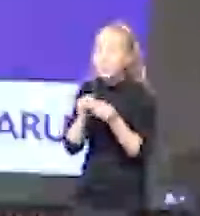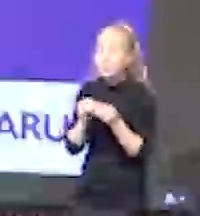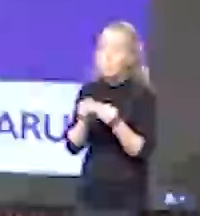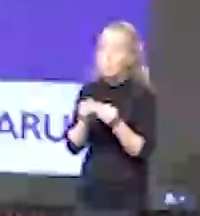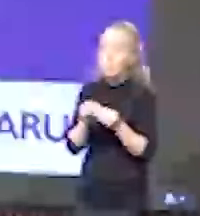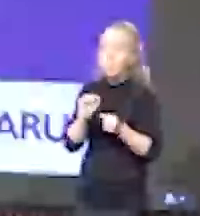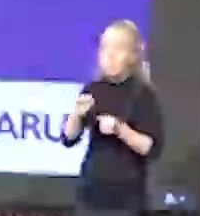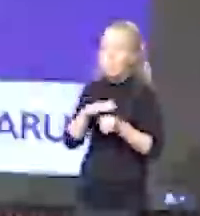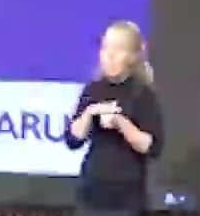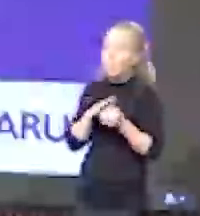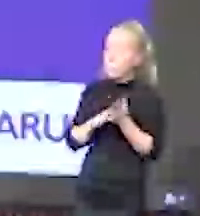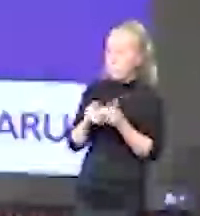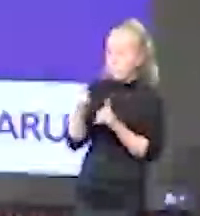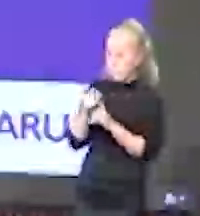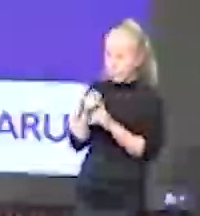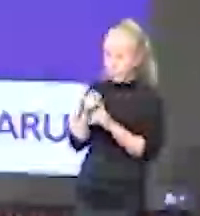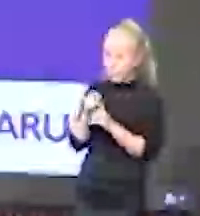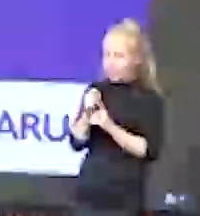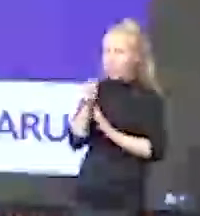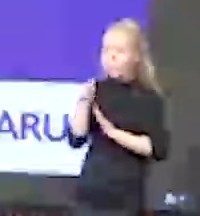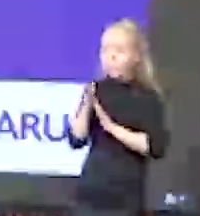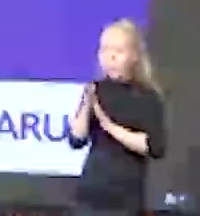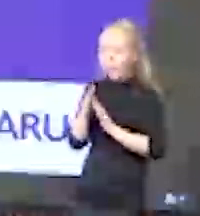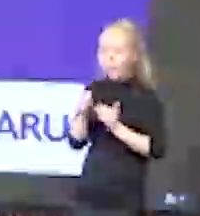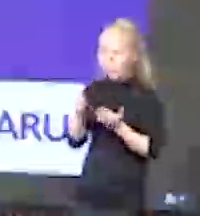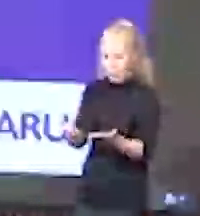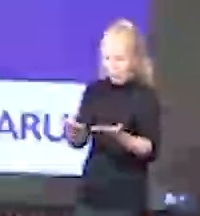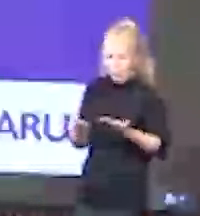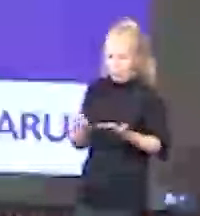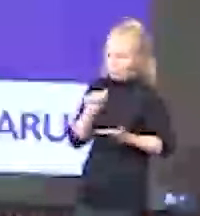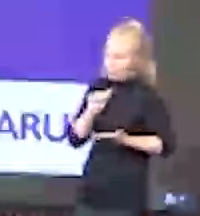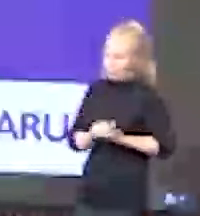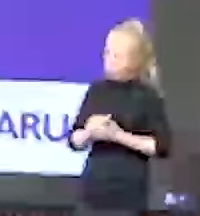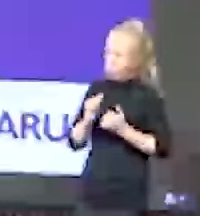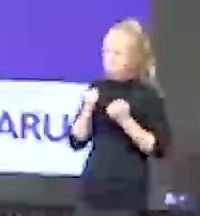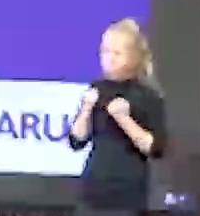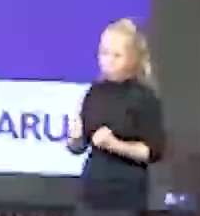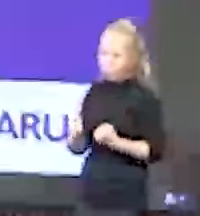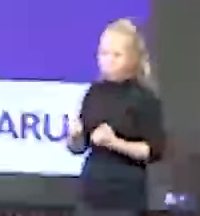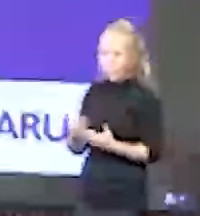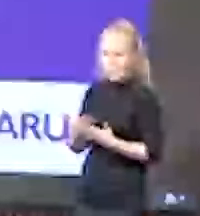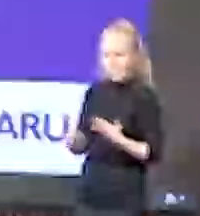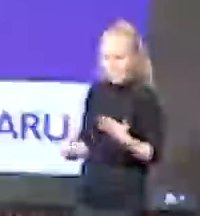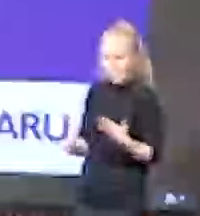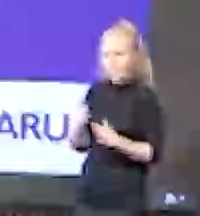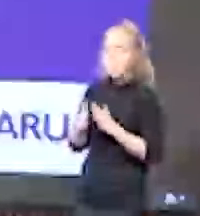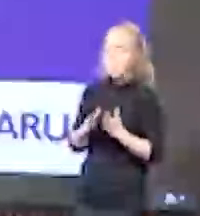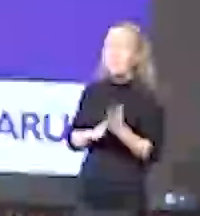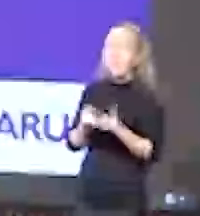in your community and present a compelling case to them, often they can access a minister pretty